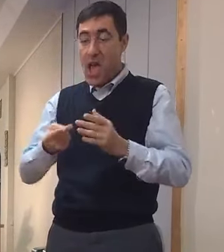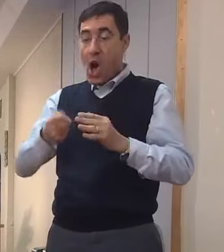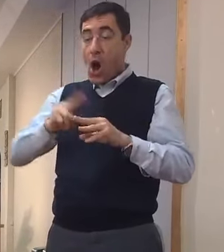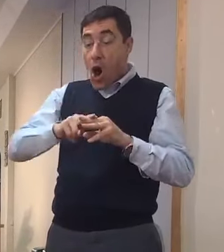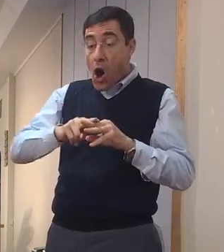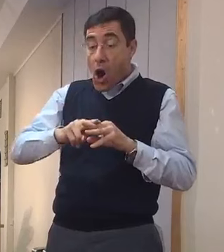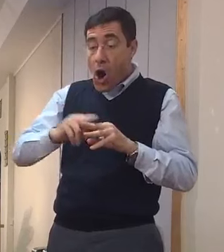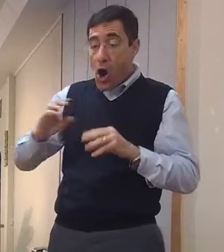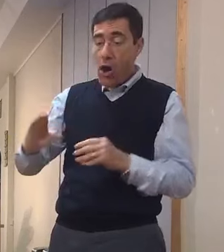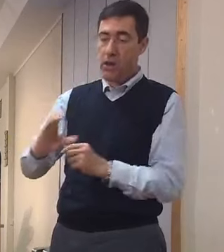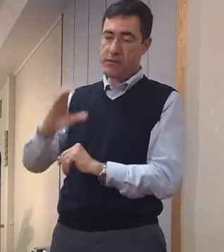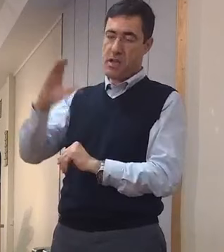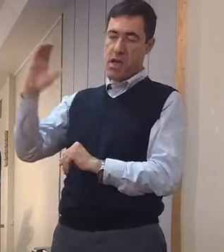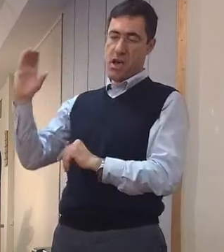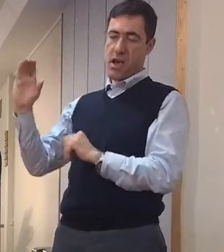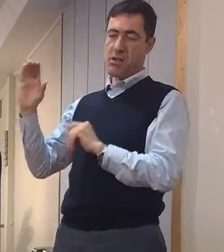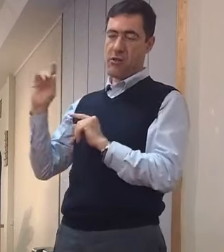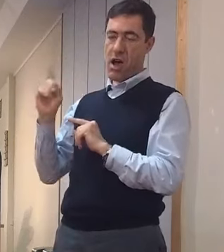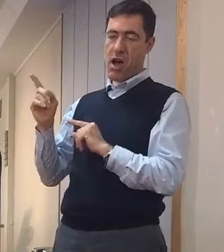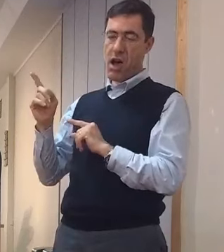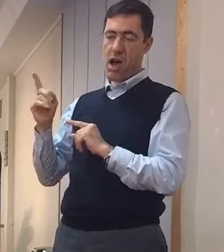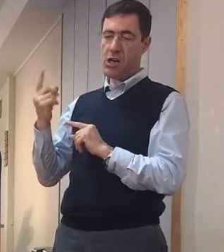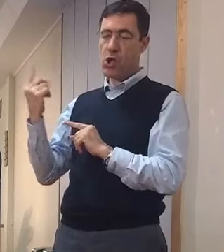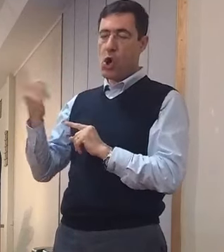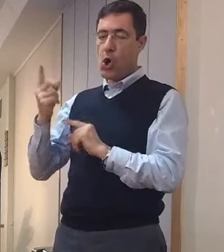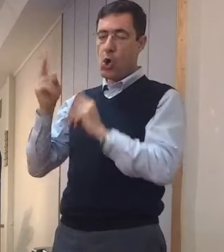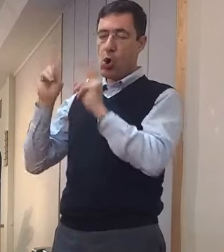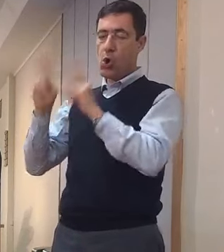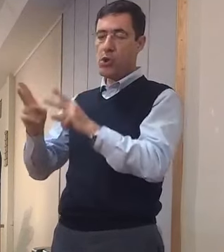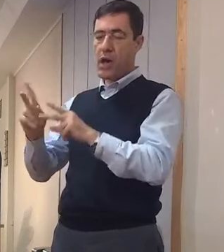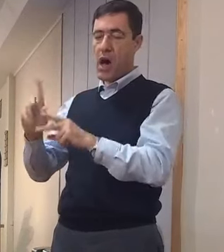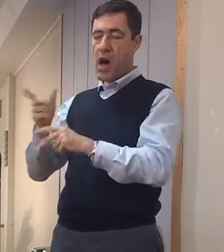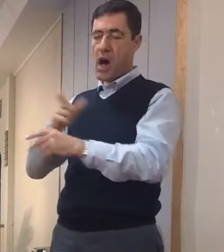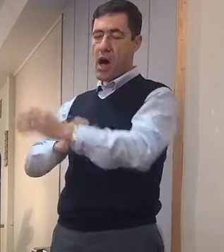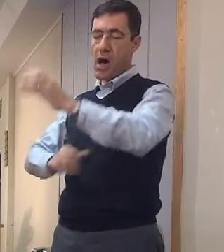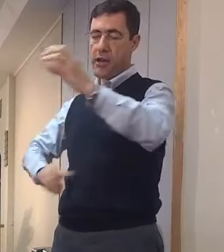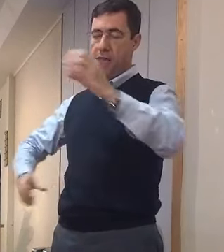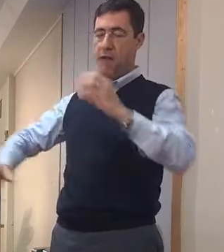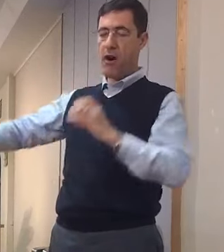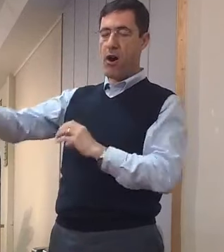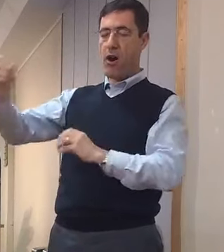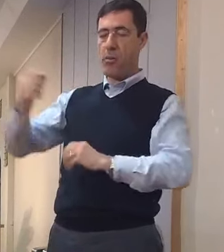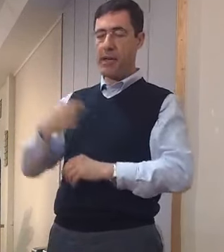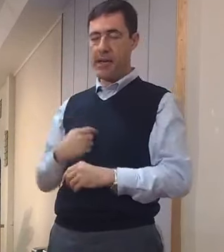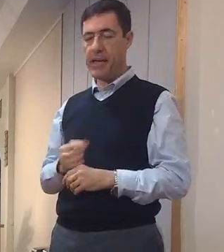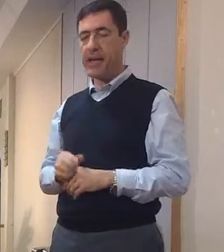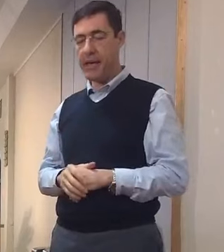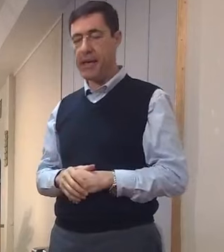Thank you.